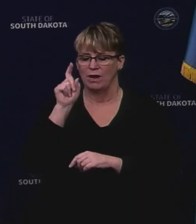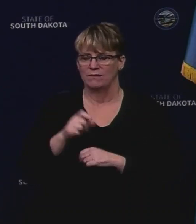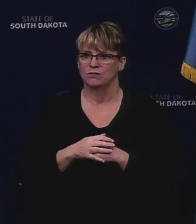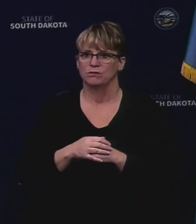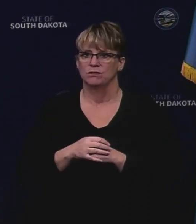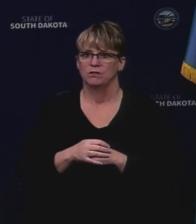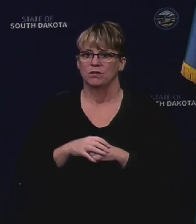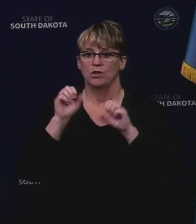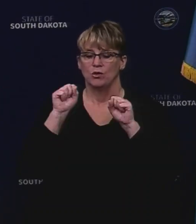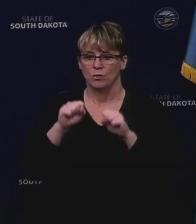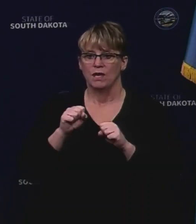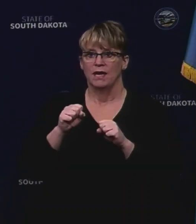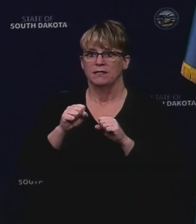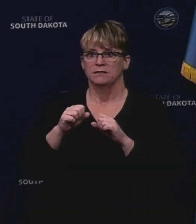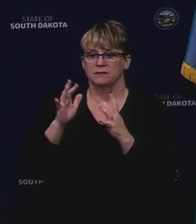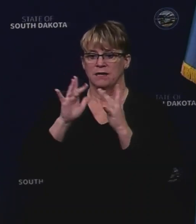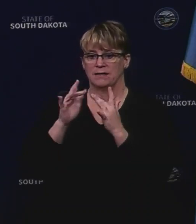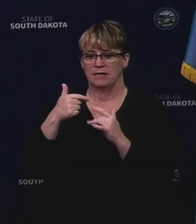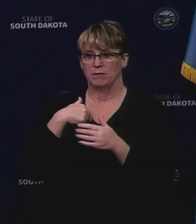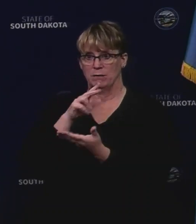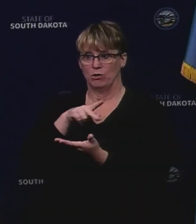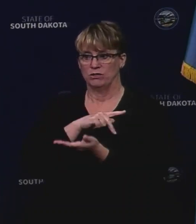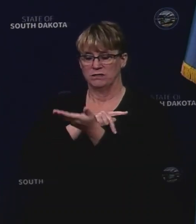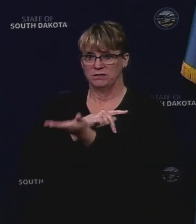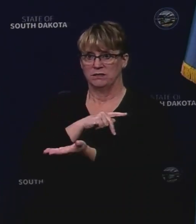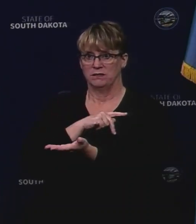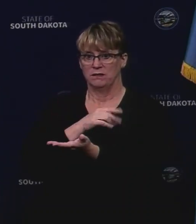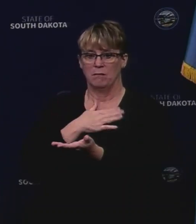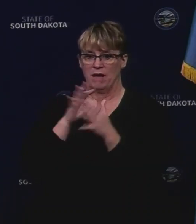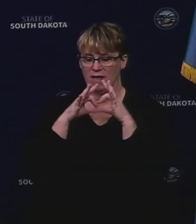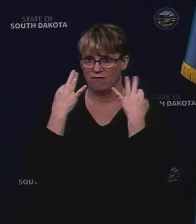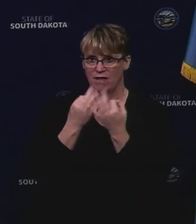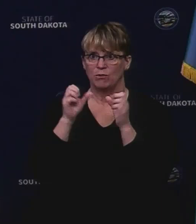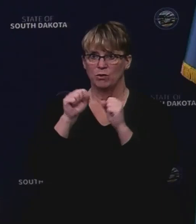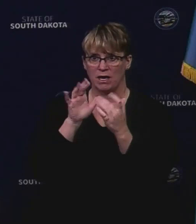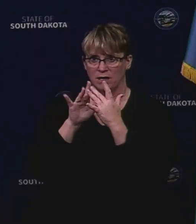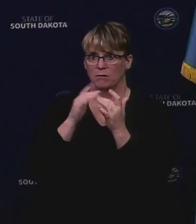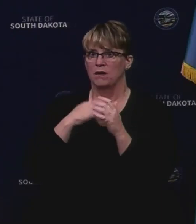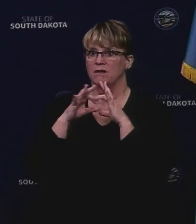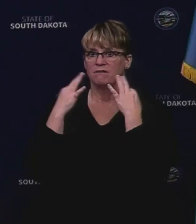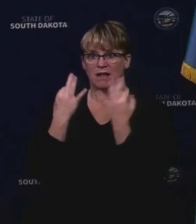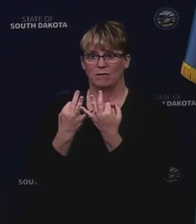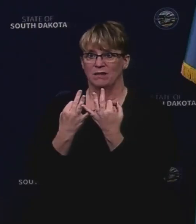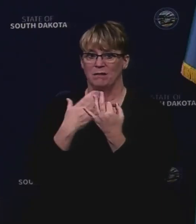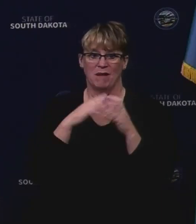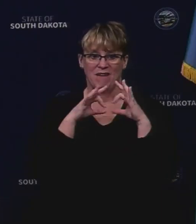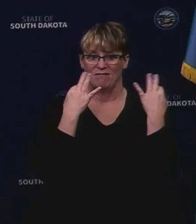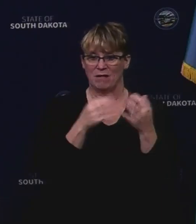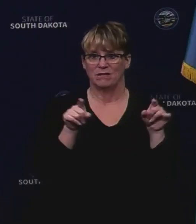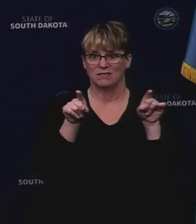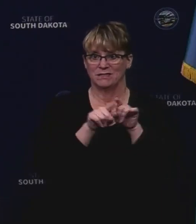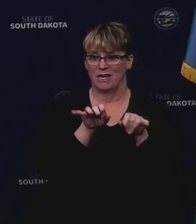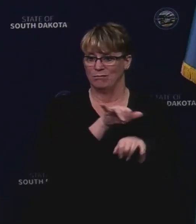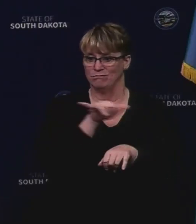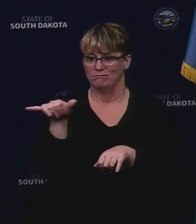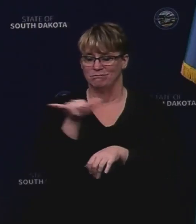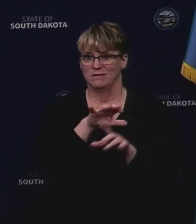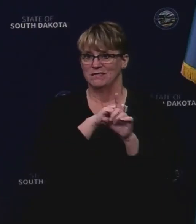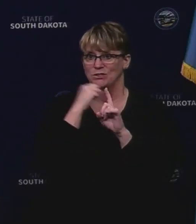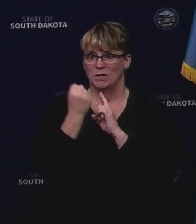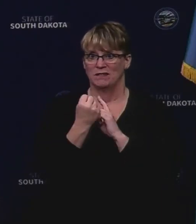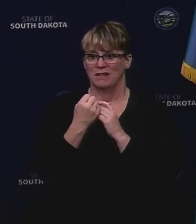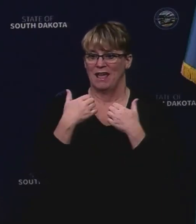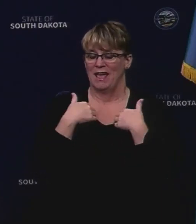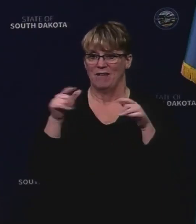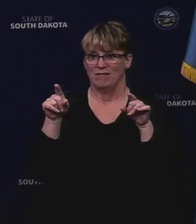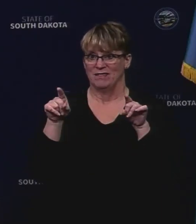hesitate to reach out to me personally, to reach out to my family, because they are in the same boat many times and feel the same